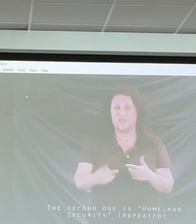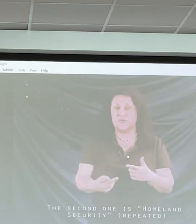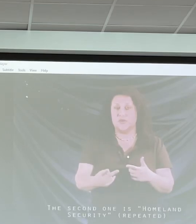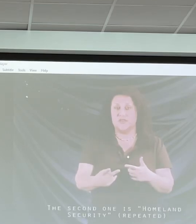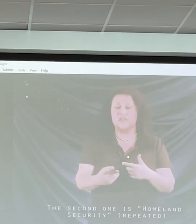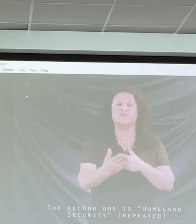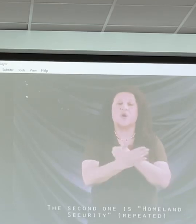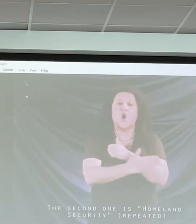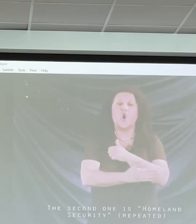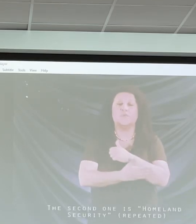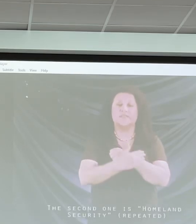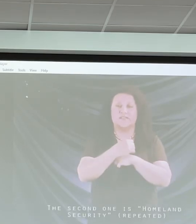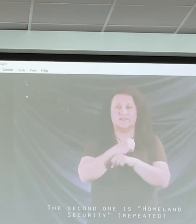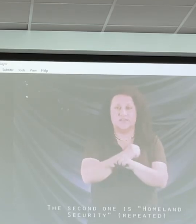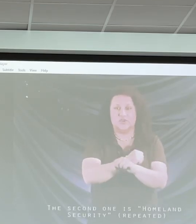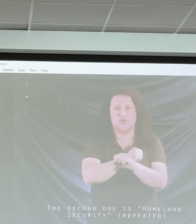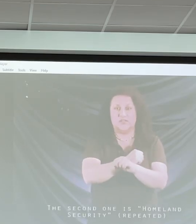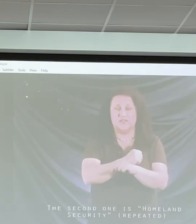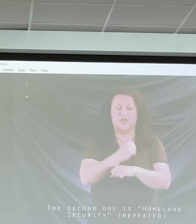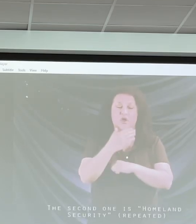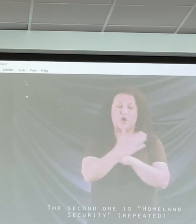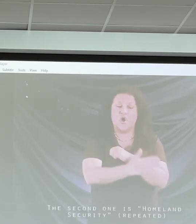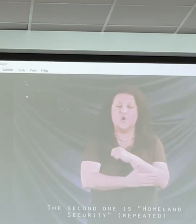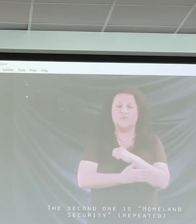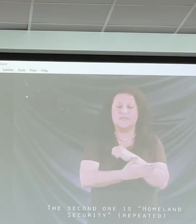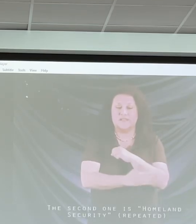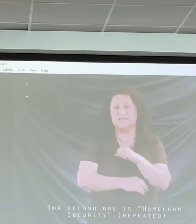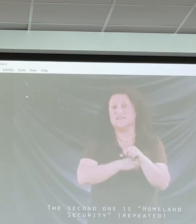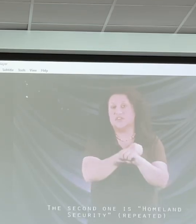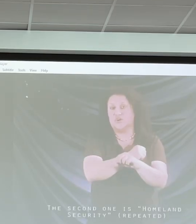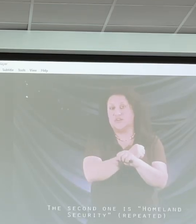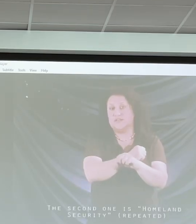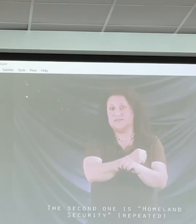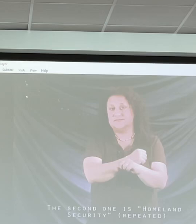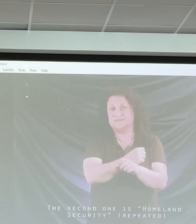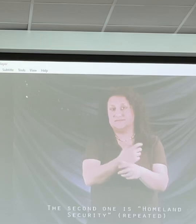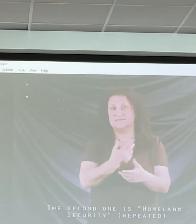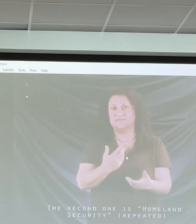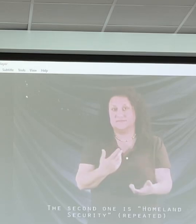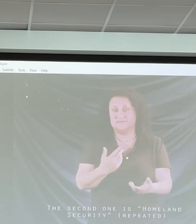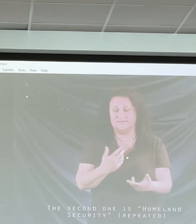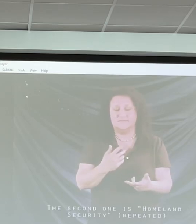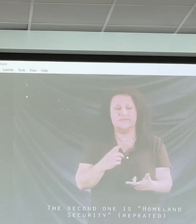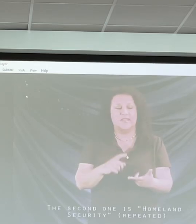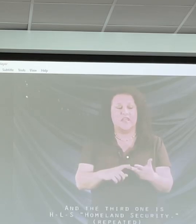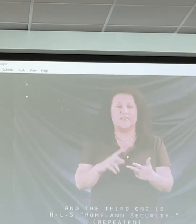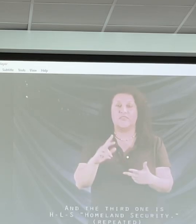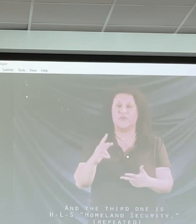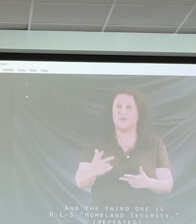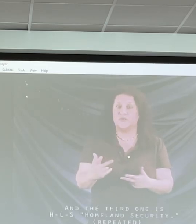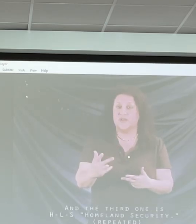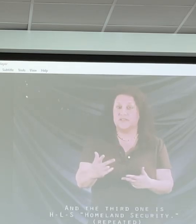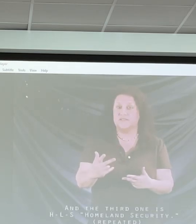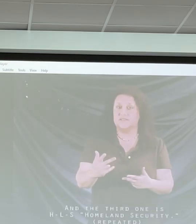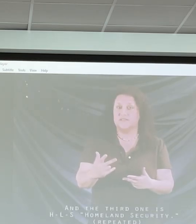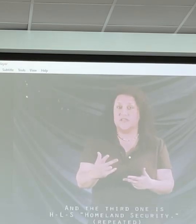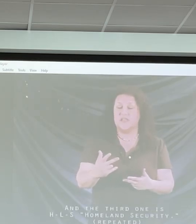one is Homeland Security. Homeland Security. And the third one